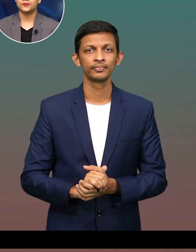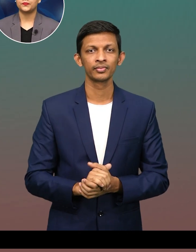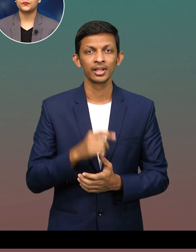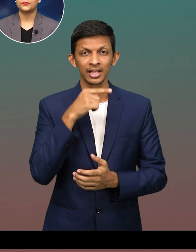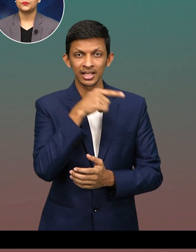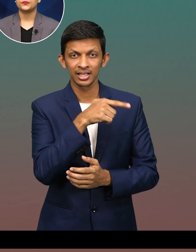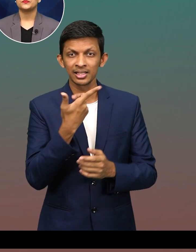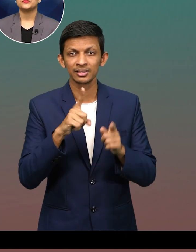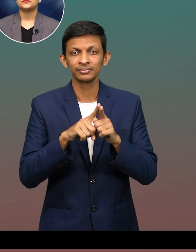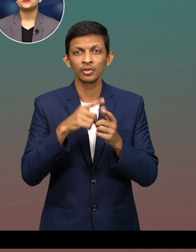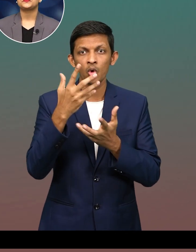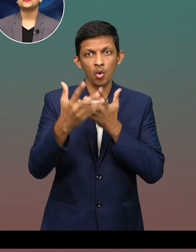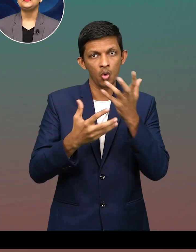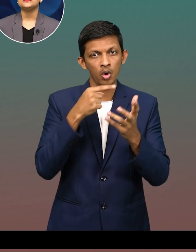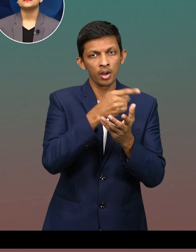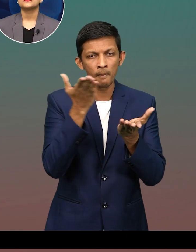equilibrium.